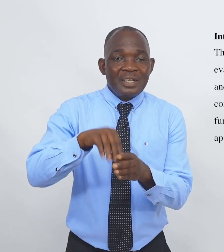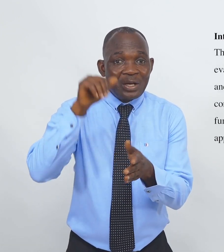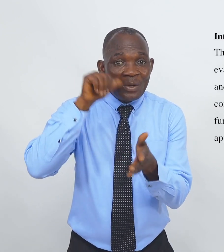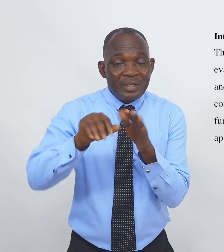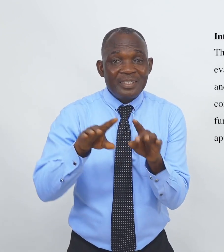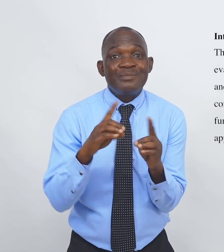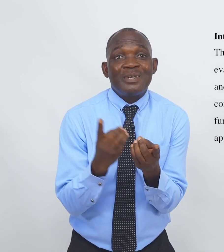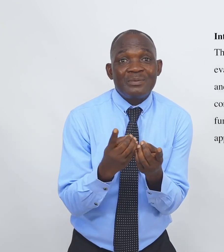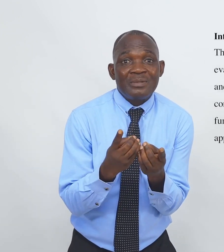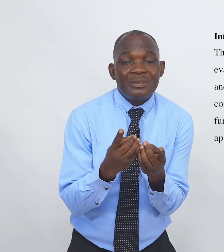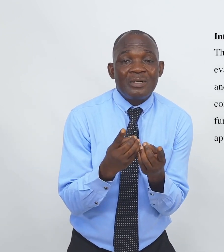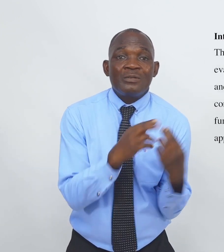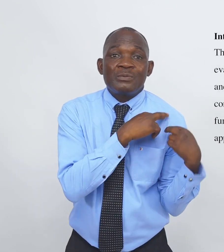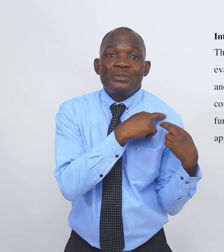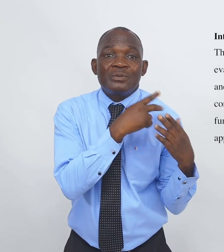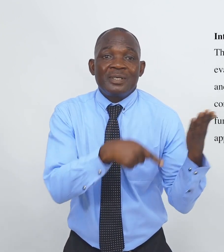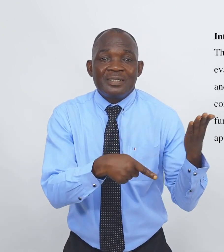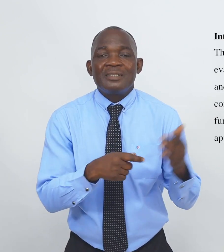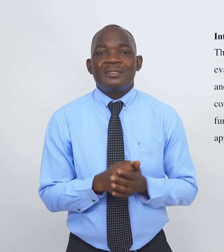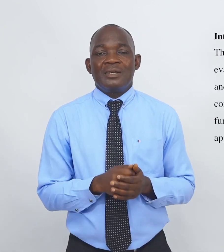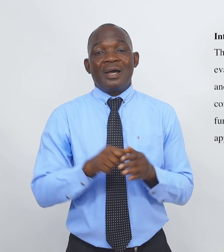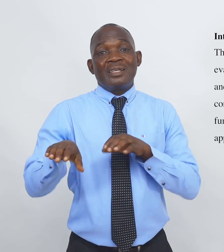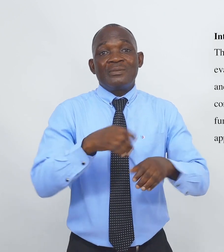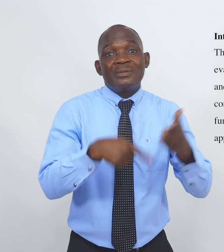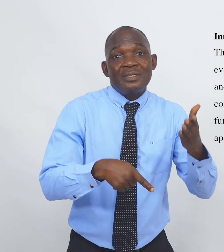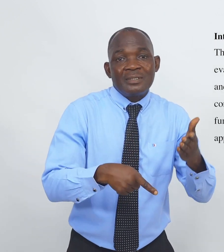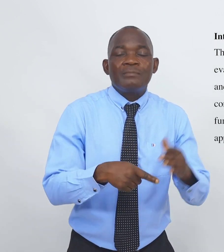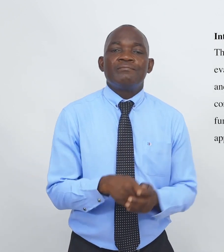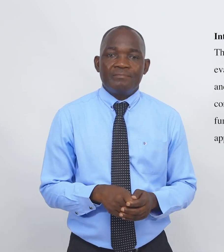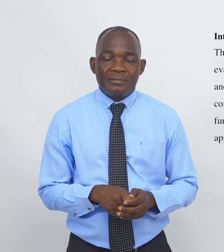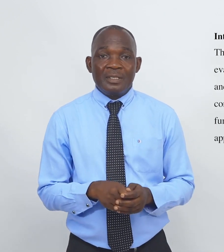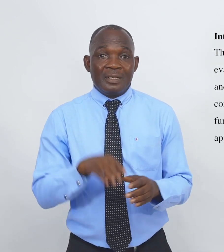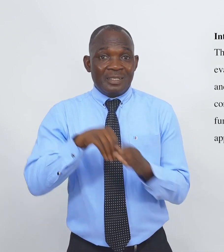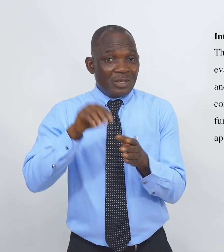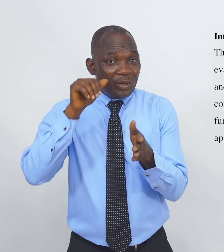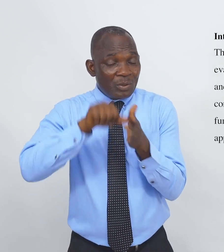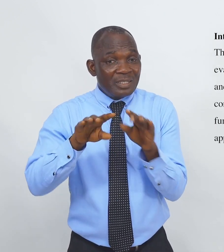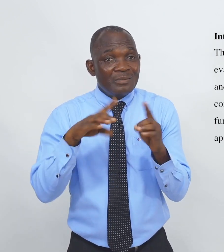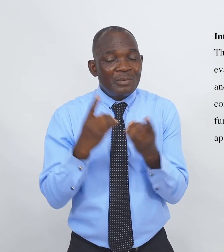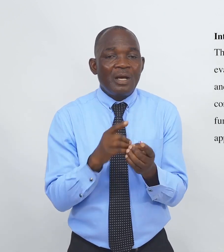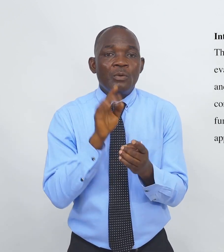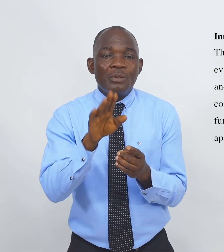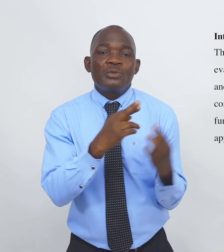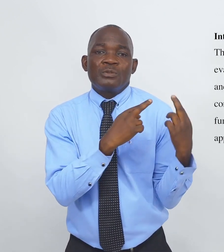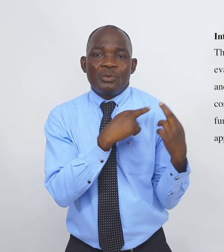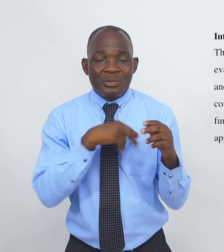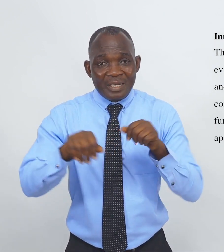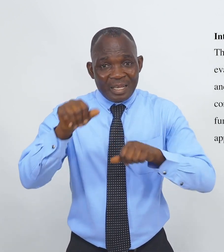Audit Unit. Responsibilities or activities. The Internal Audit Unit is responsible for evaluating